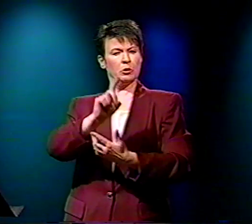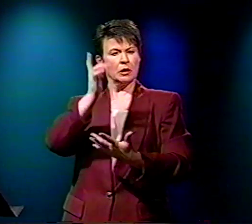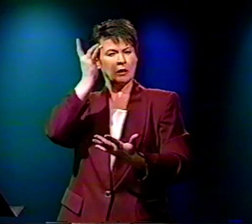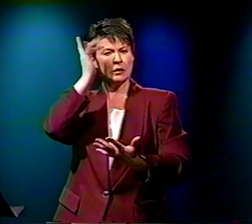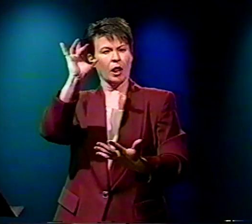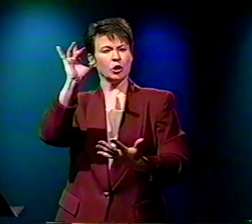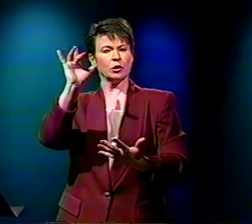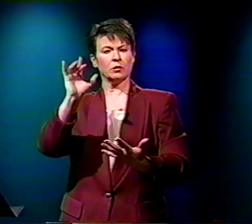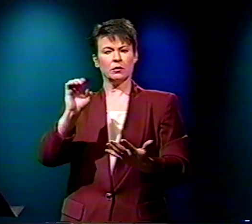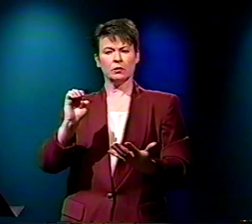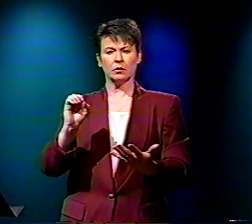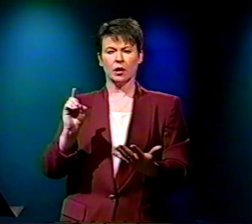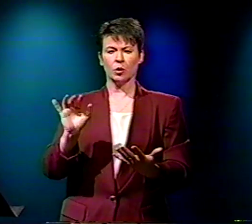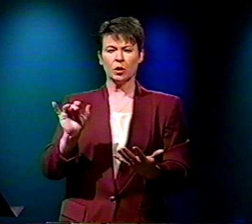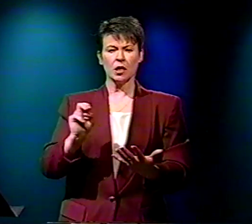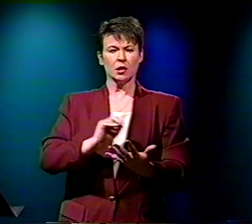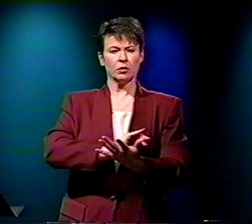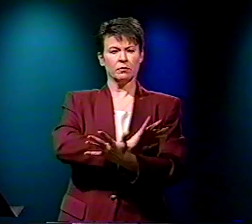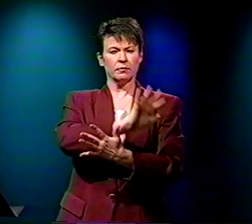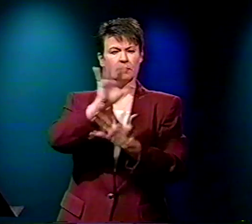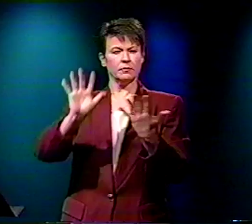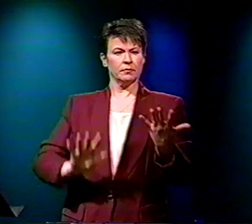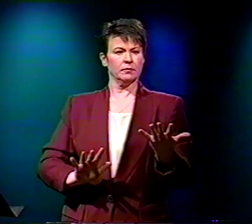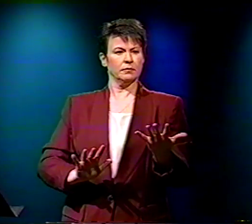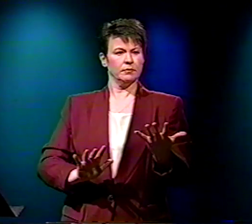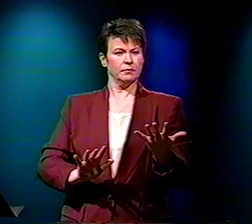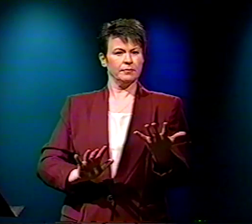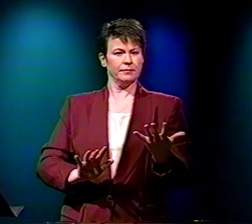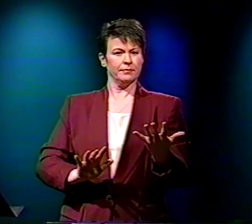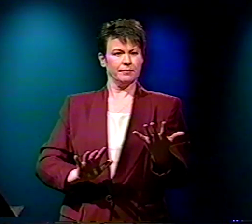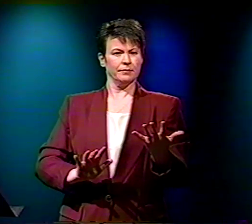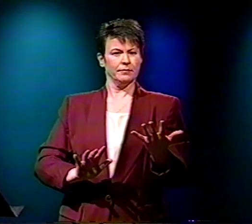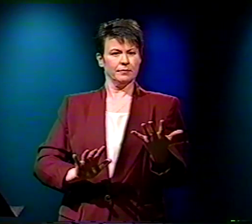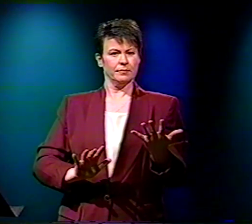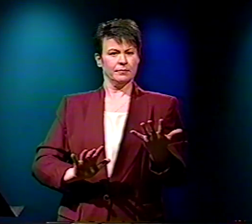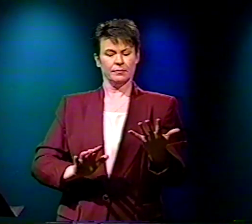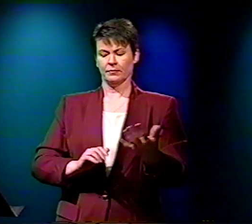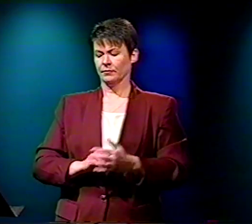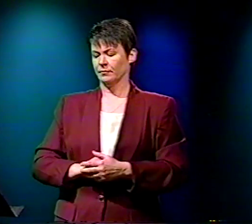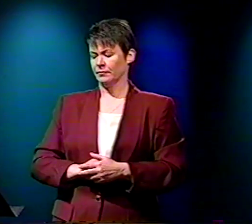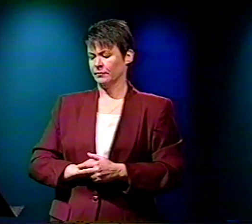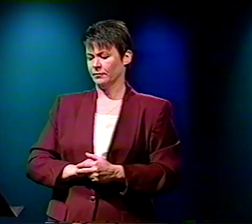personality, mood, intelligence, and even education, and so on.